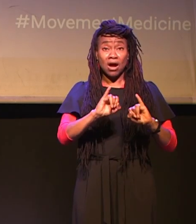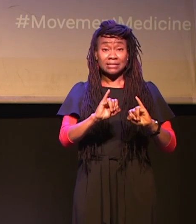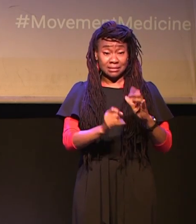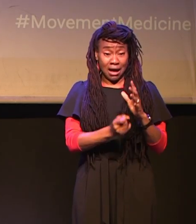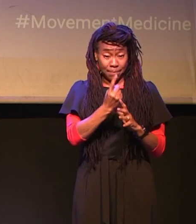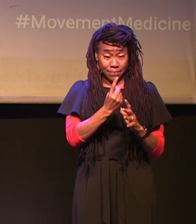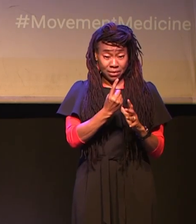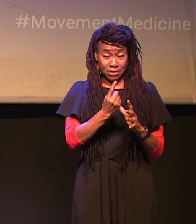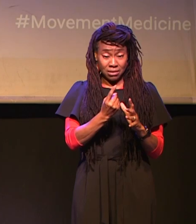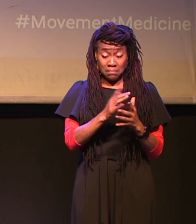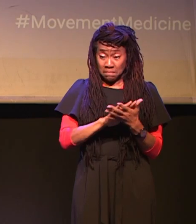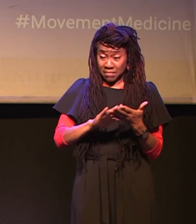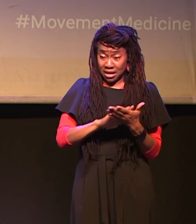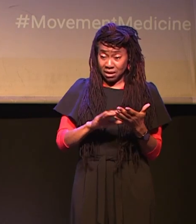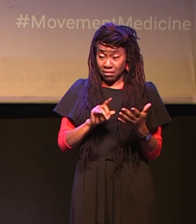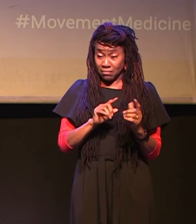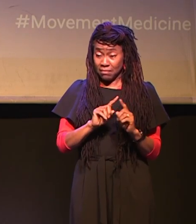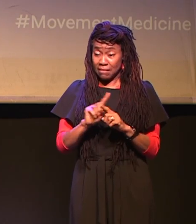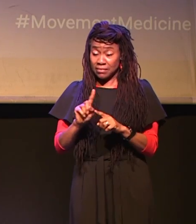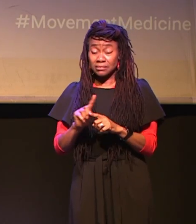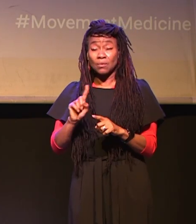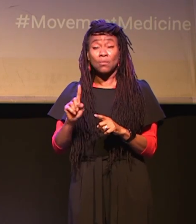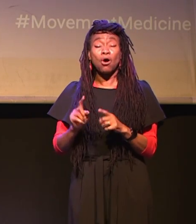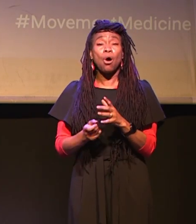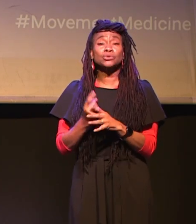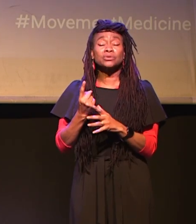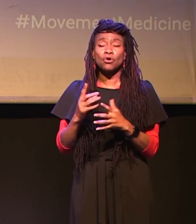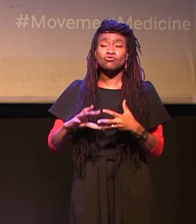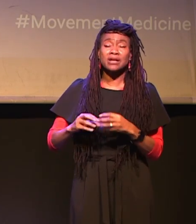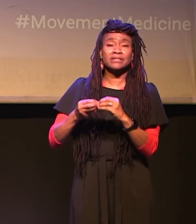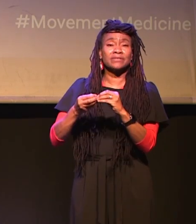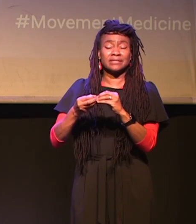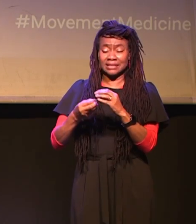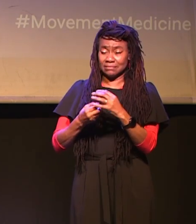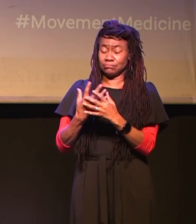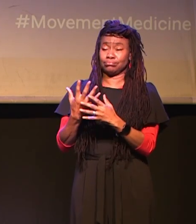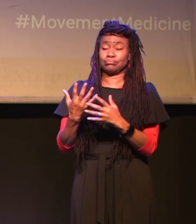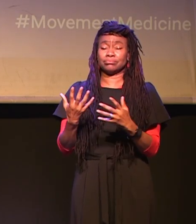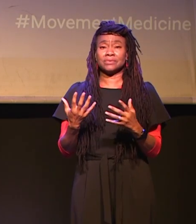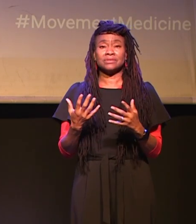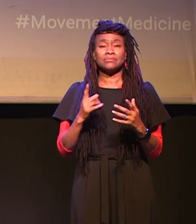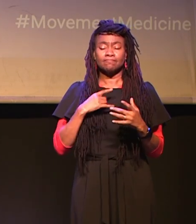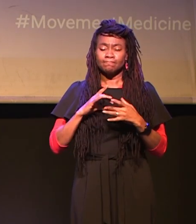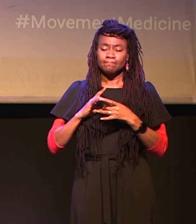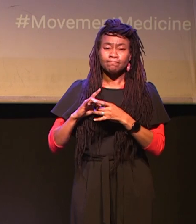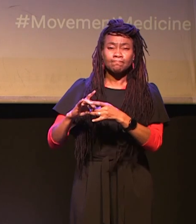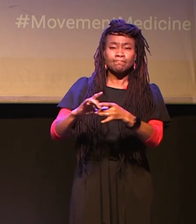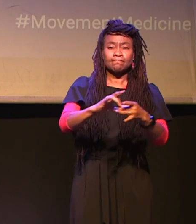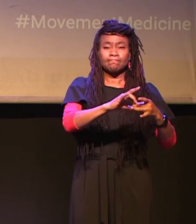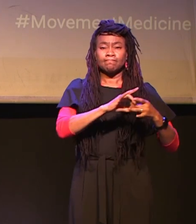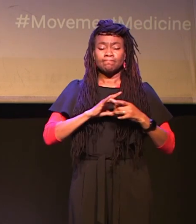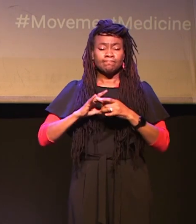collaboration, and to really come into a rigorous form of relationality, of deep kinship that